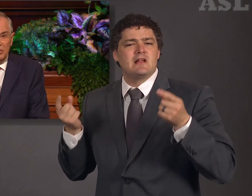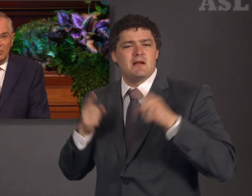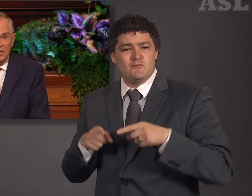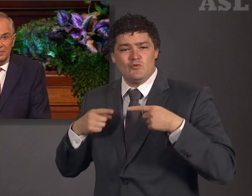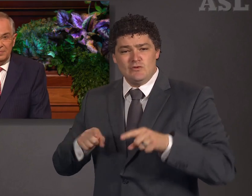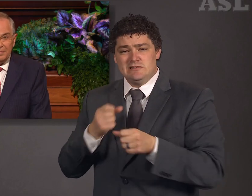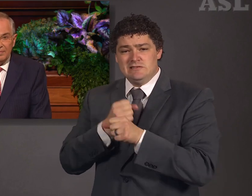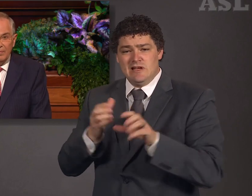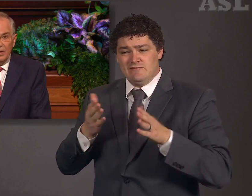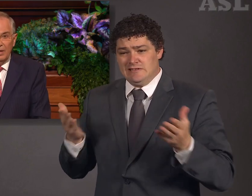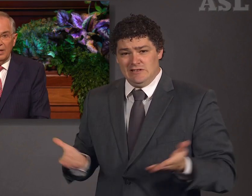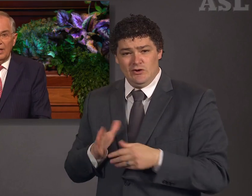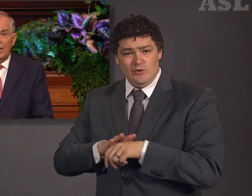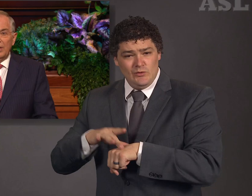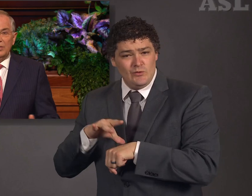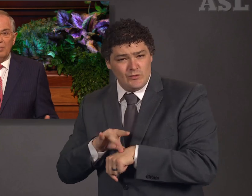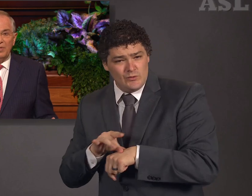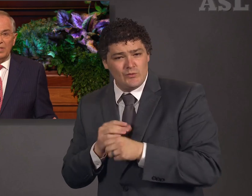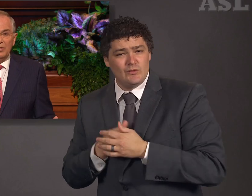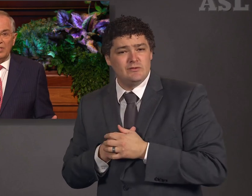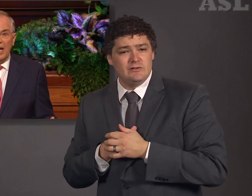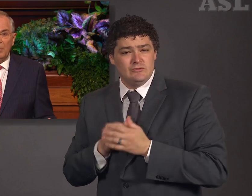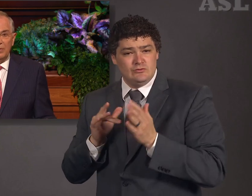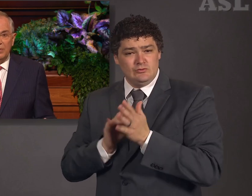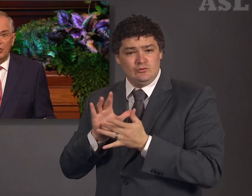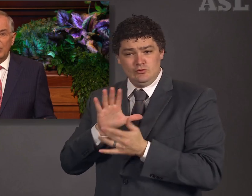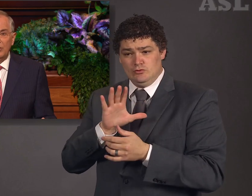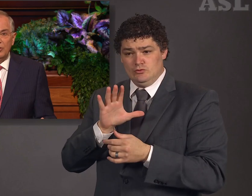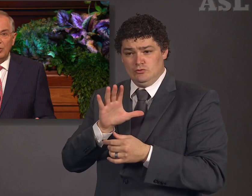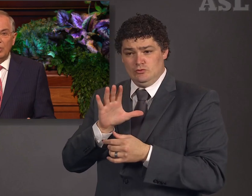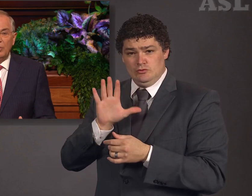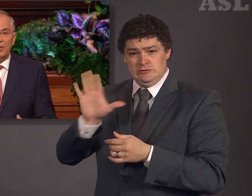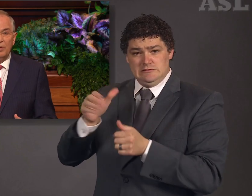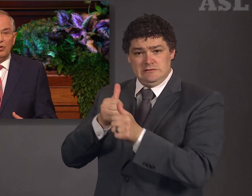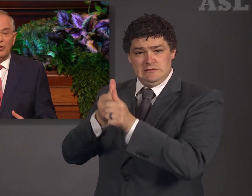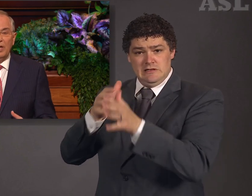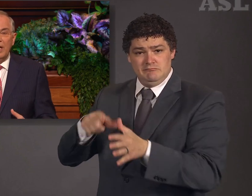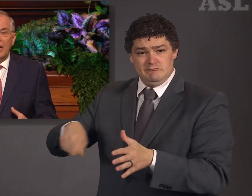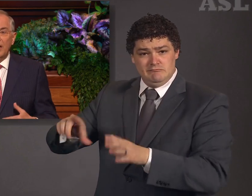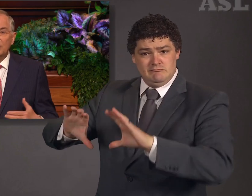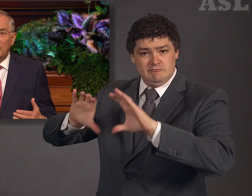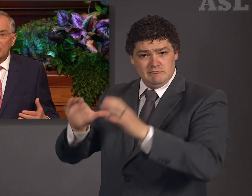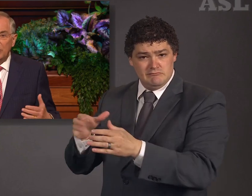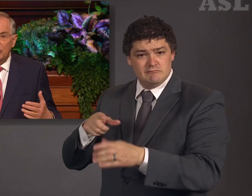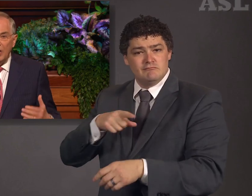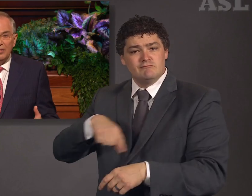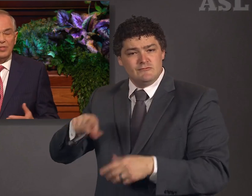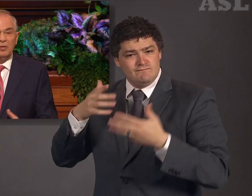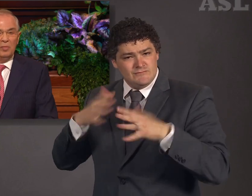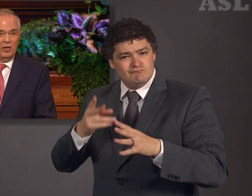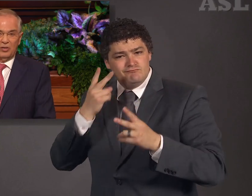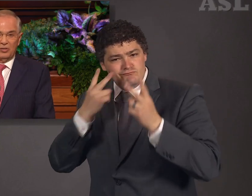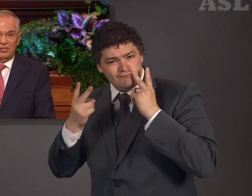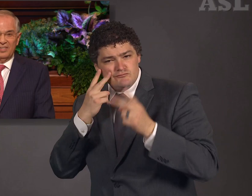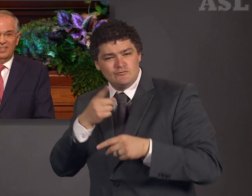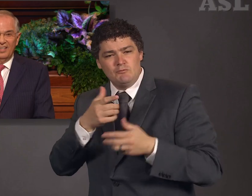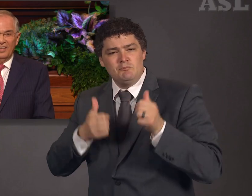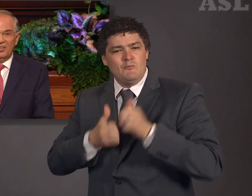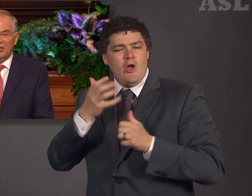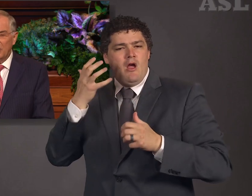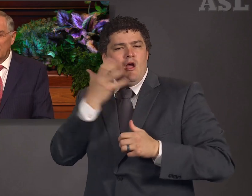Savior's ministry. Some of the disciples of Jesus who were with him during his most majestic